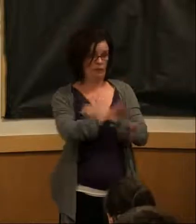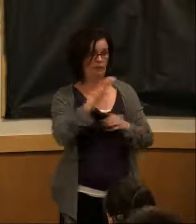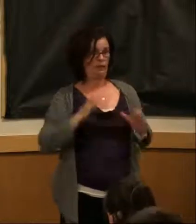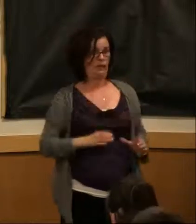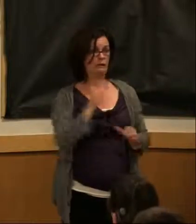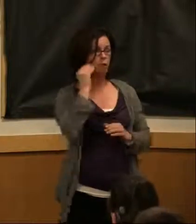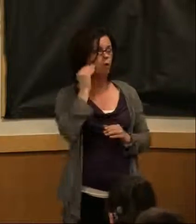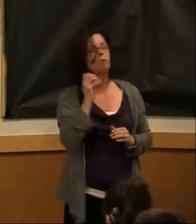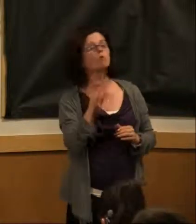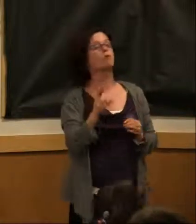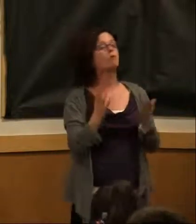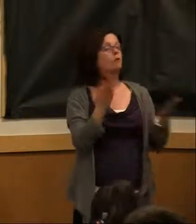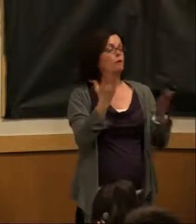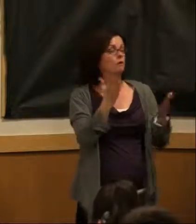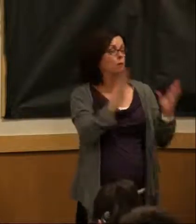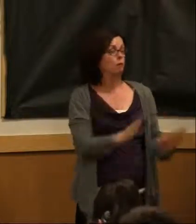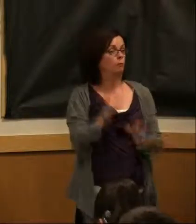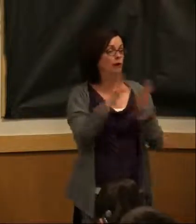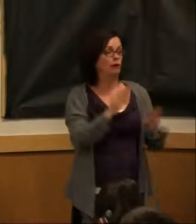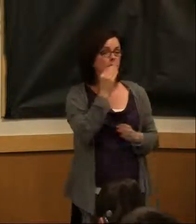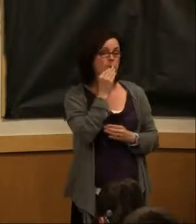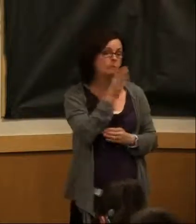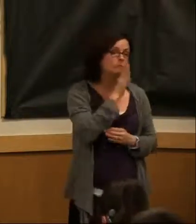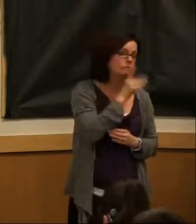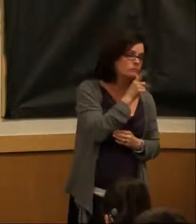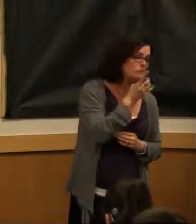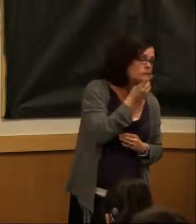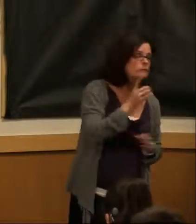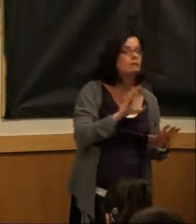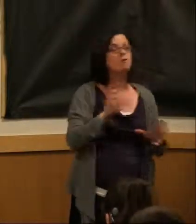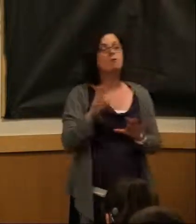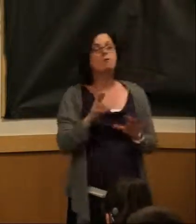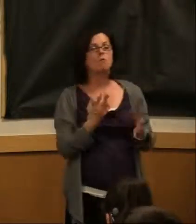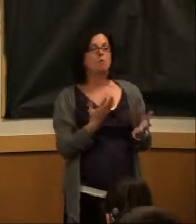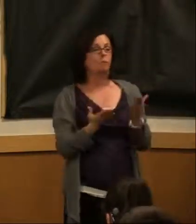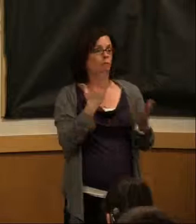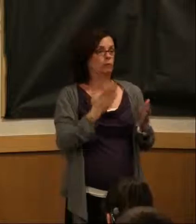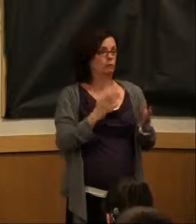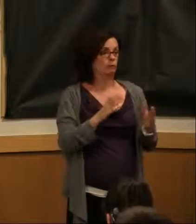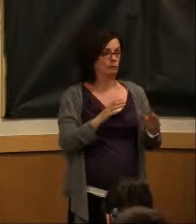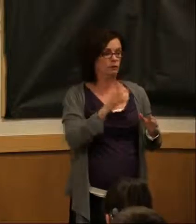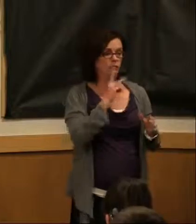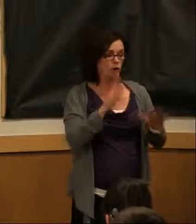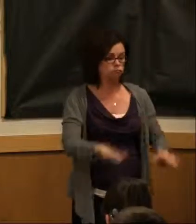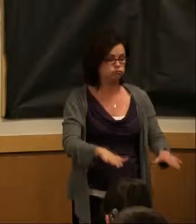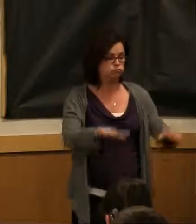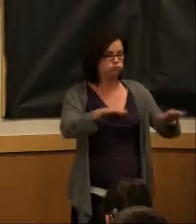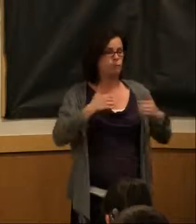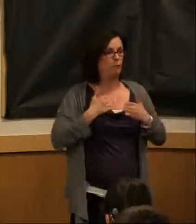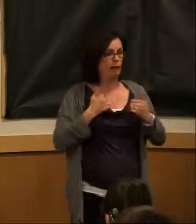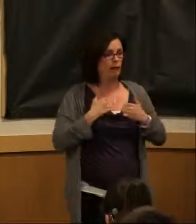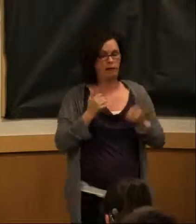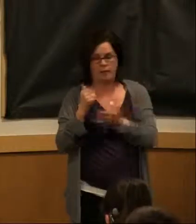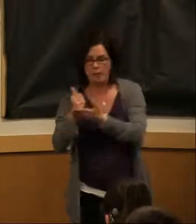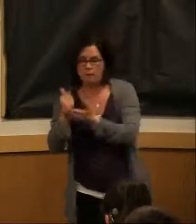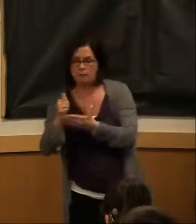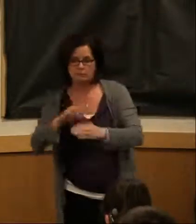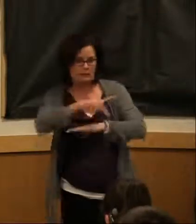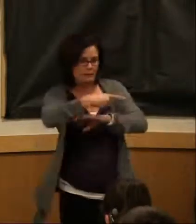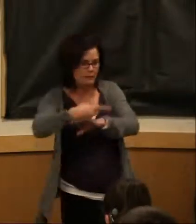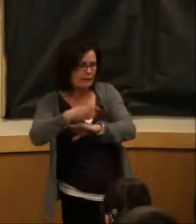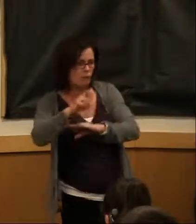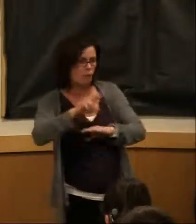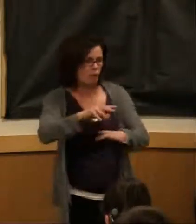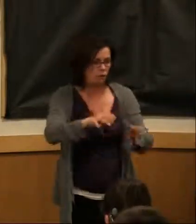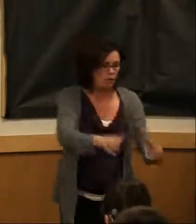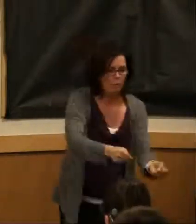They may prepare meals for them. They may prepare their bath, get them ready to get in the tub or out of the